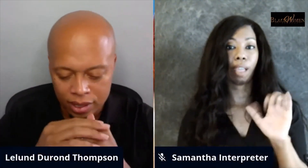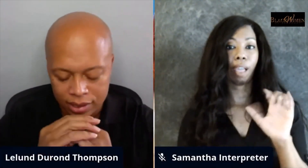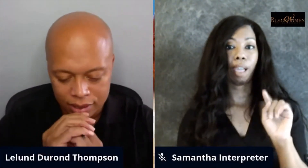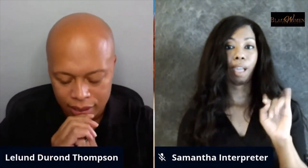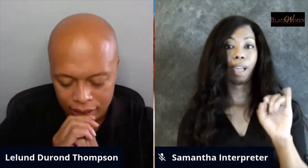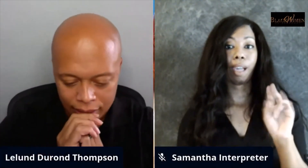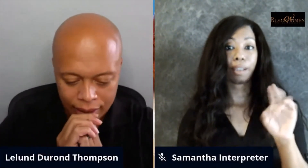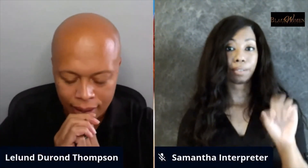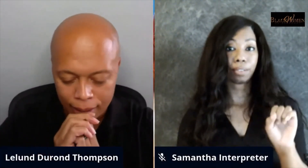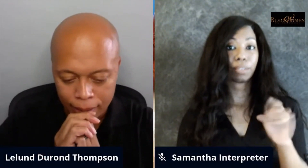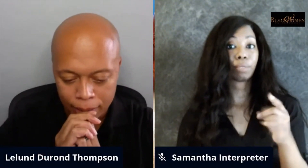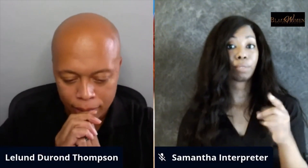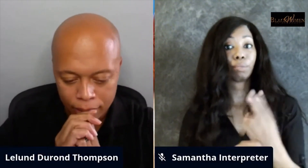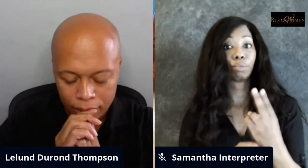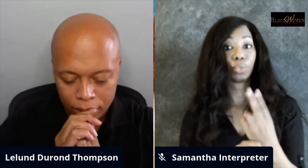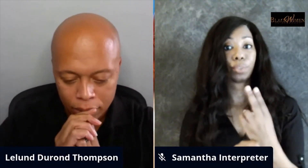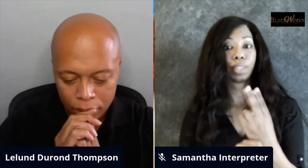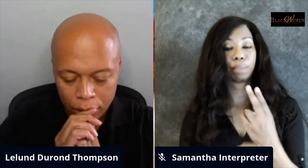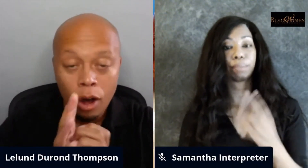Let's see.